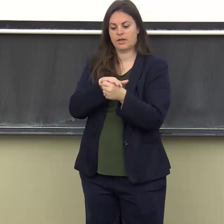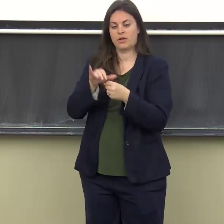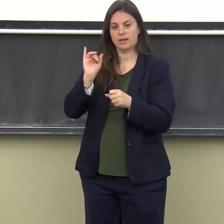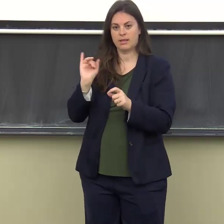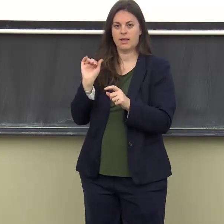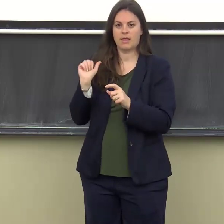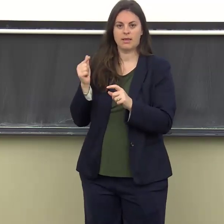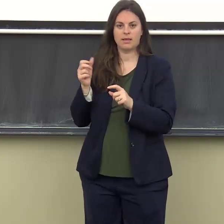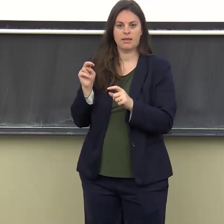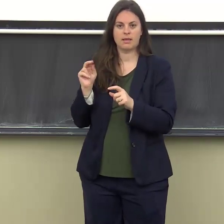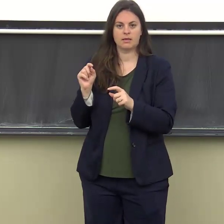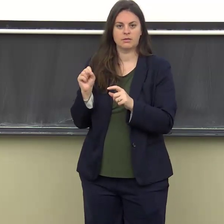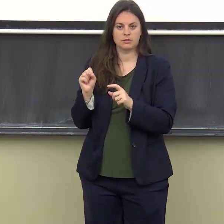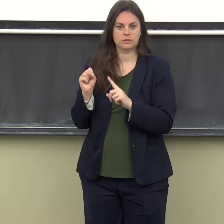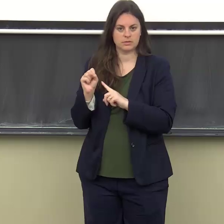agents,